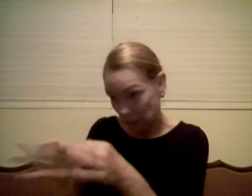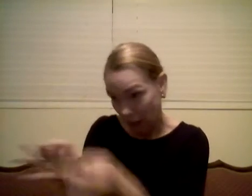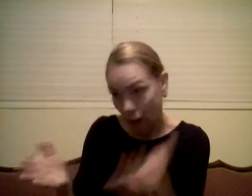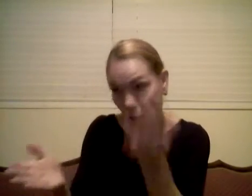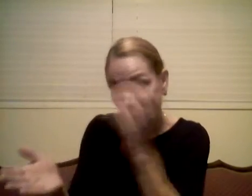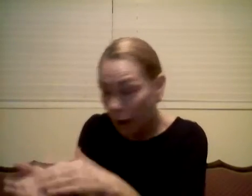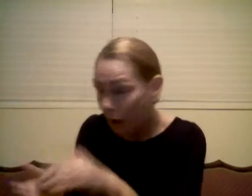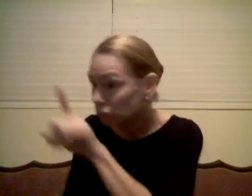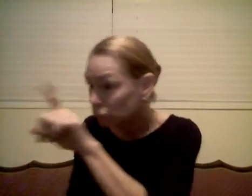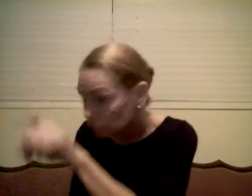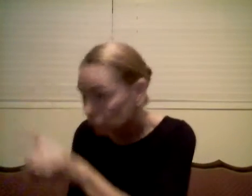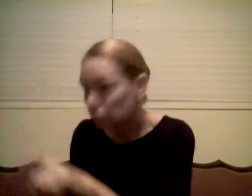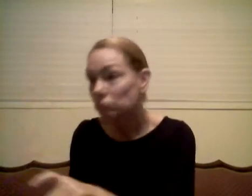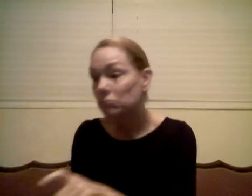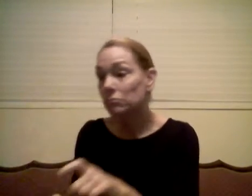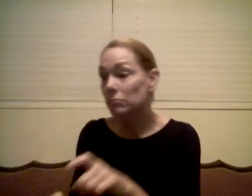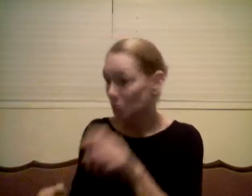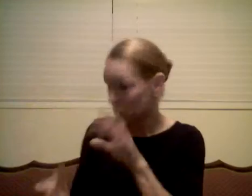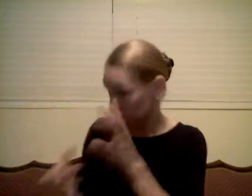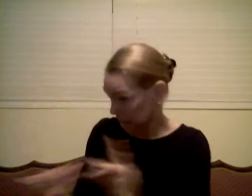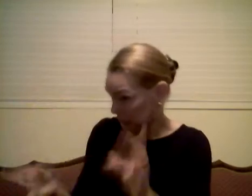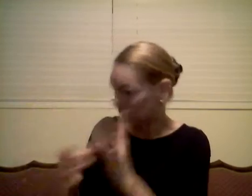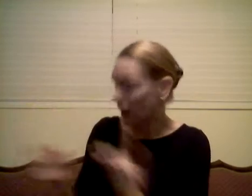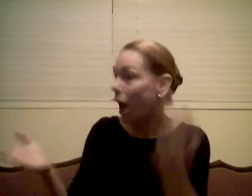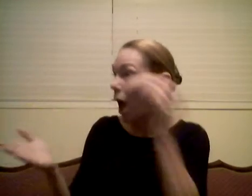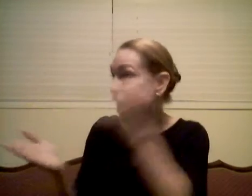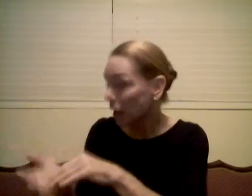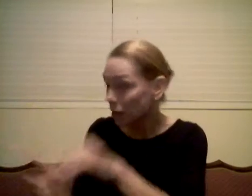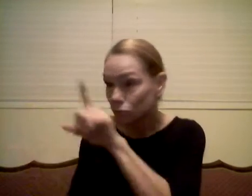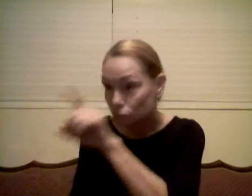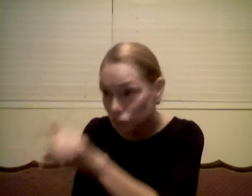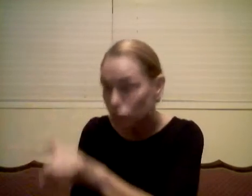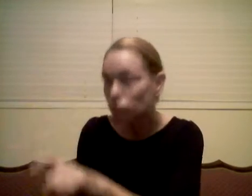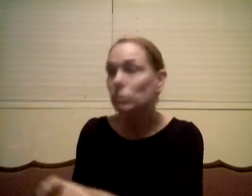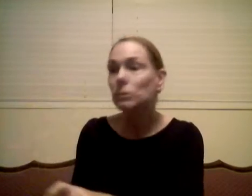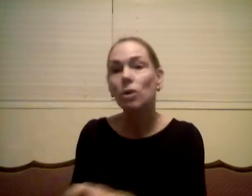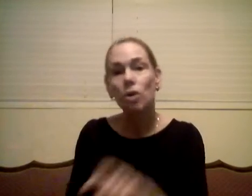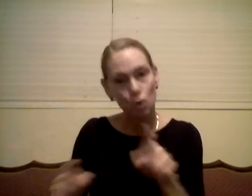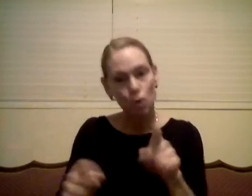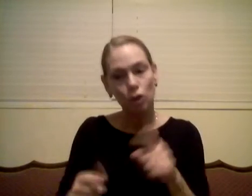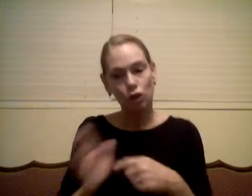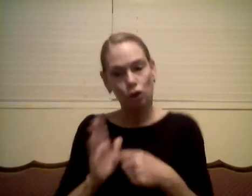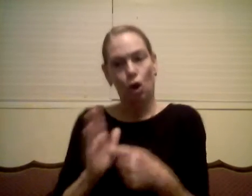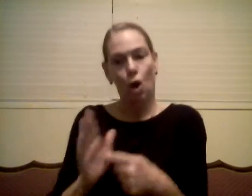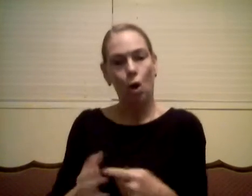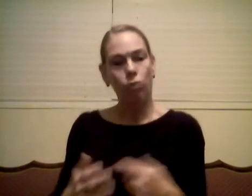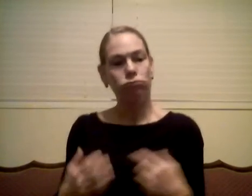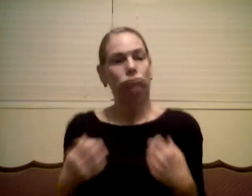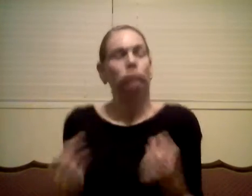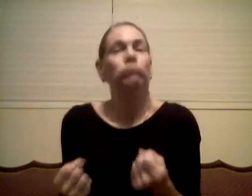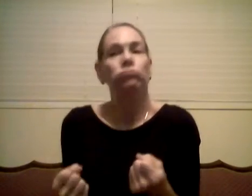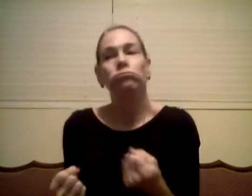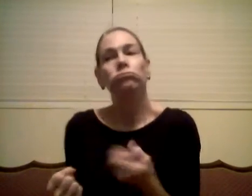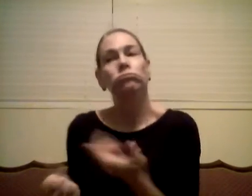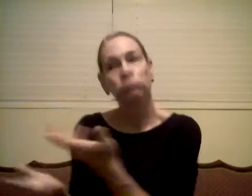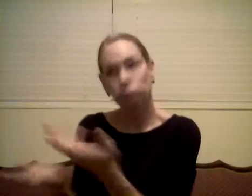conversation? It's not the interviewer asking you all these things. You're now saying, here's what I've got for you. Here's what I told you about. Here's